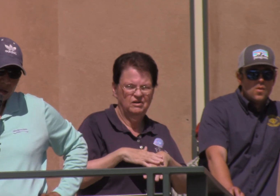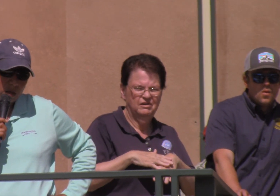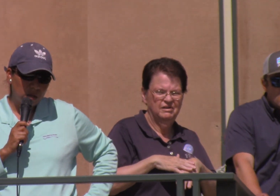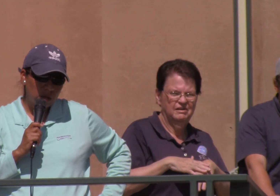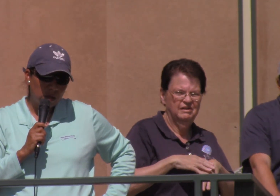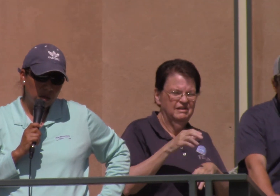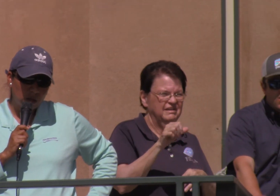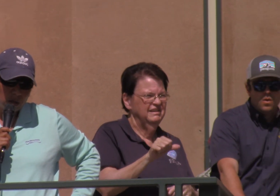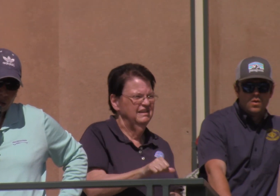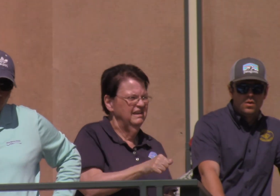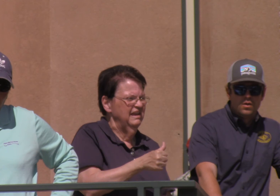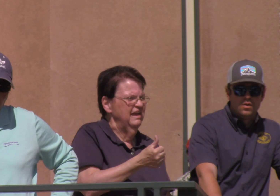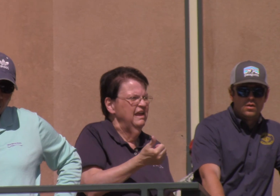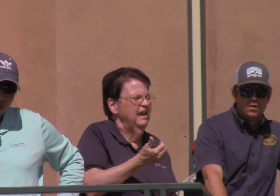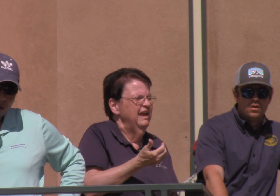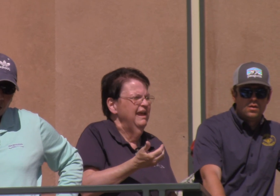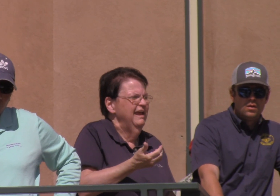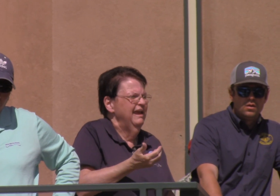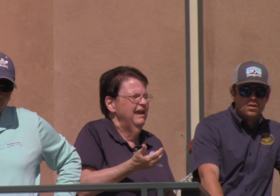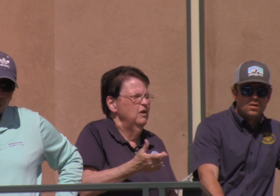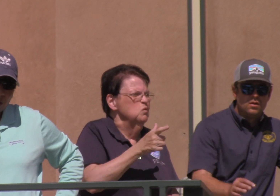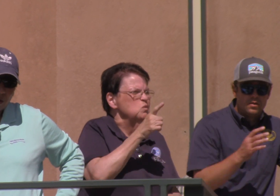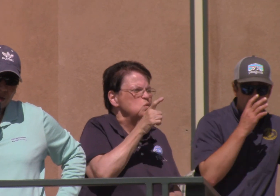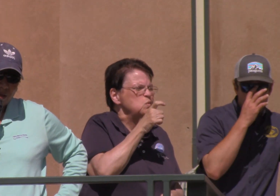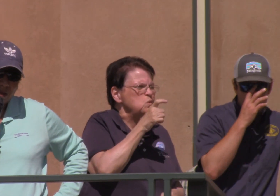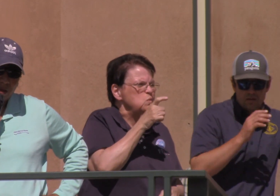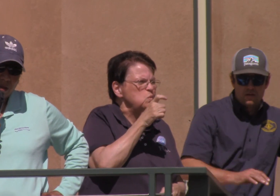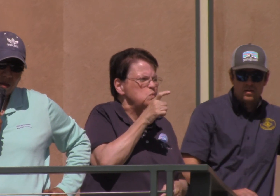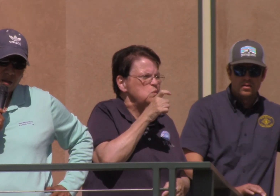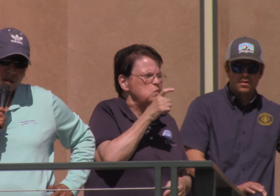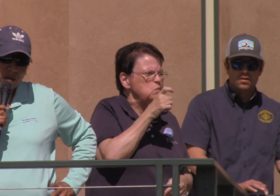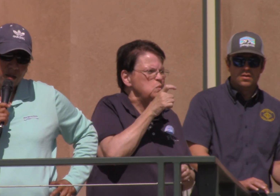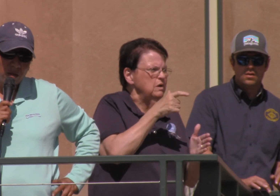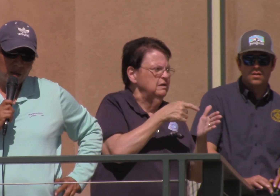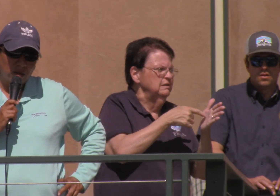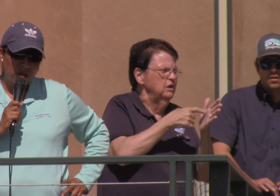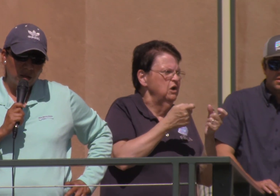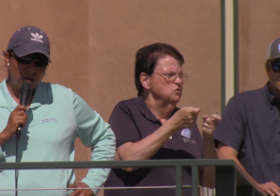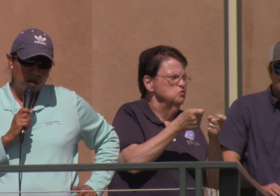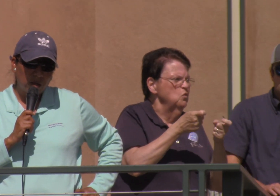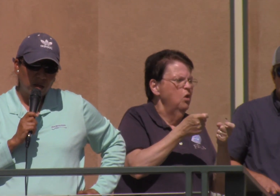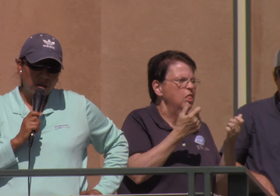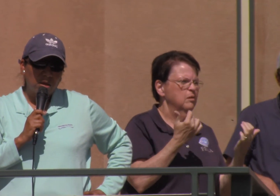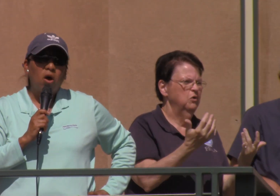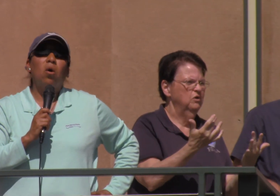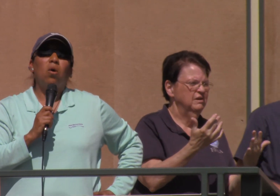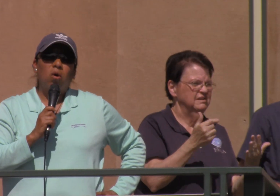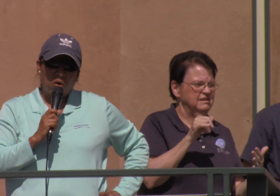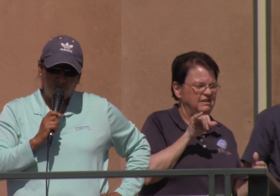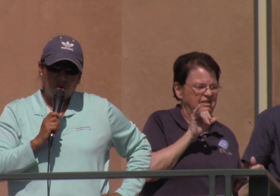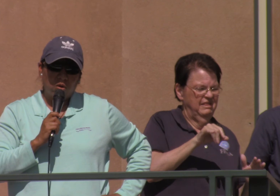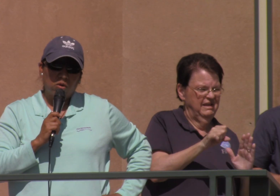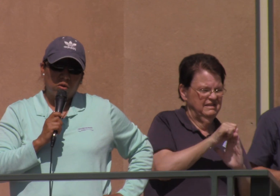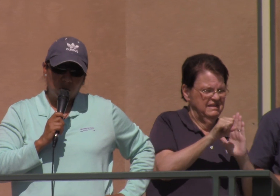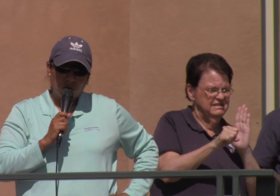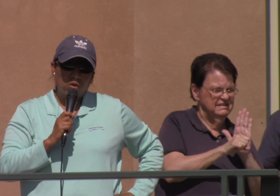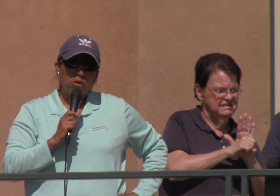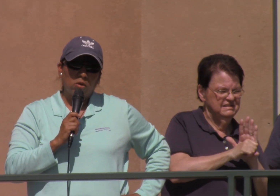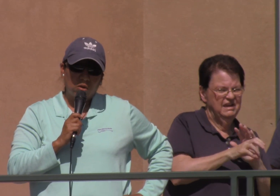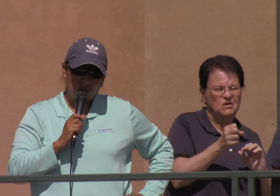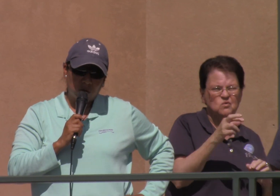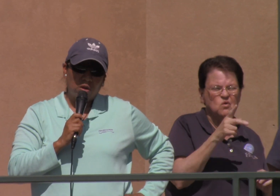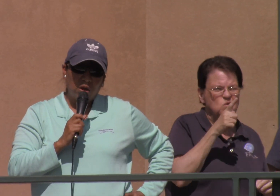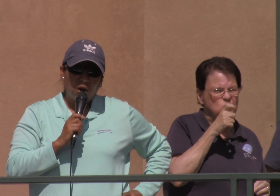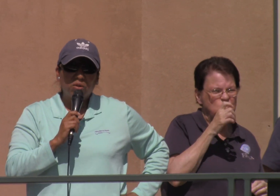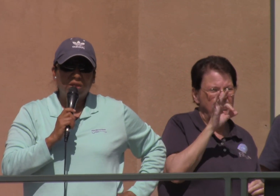is there anything, who's the one that mandates the overlay? Is it the state, is it feds, or who